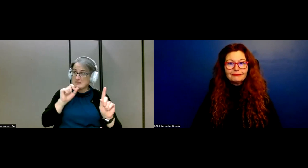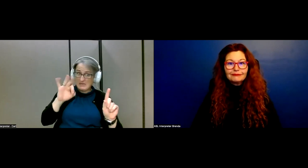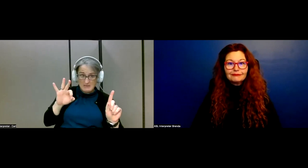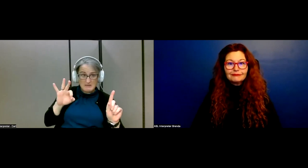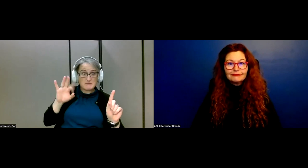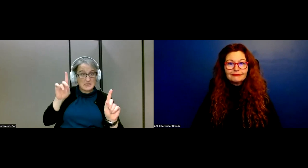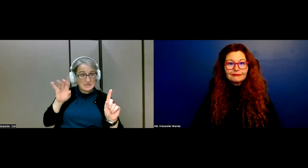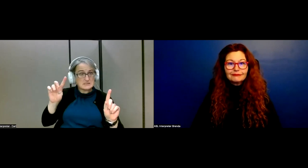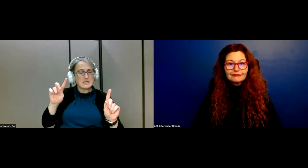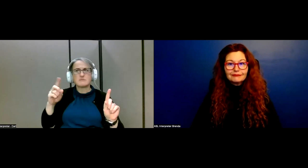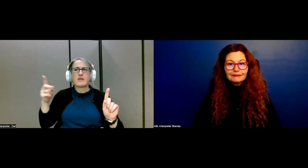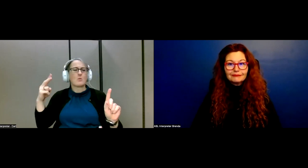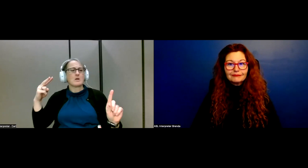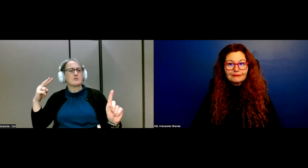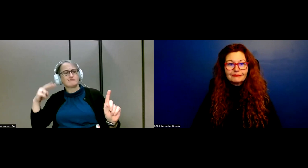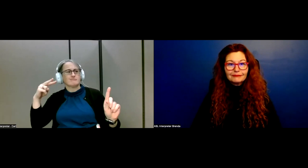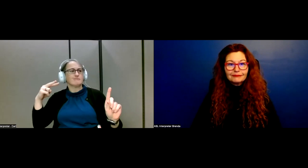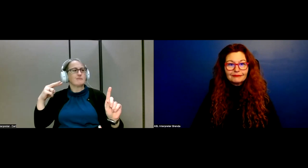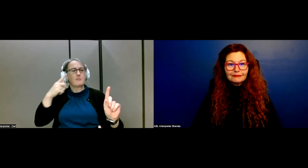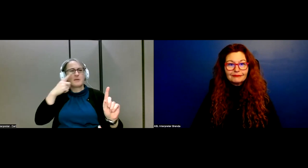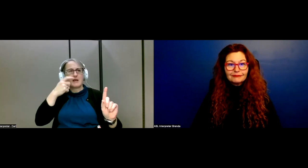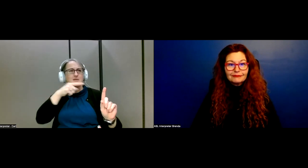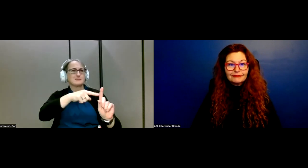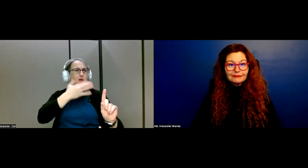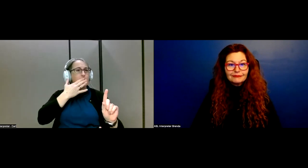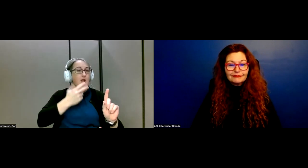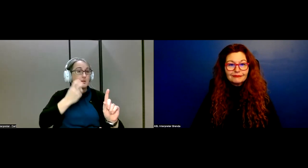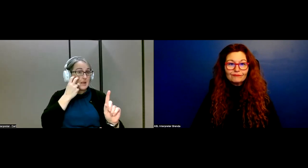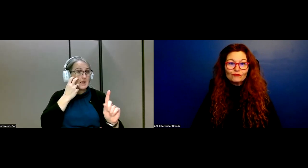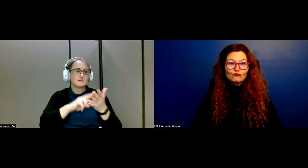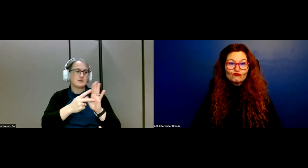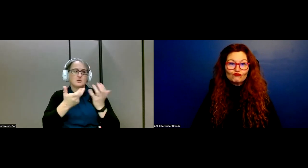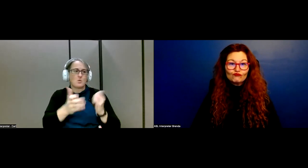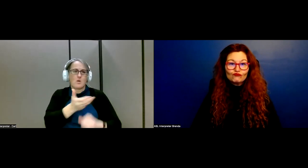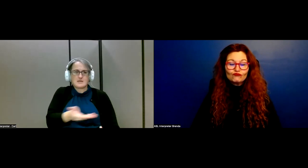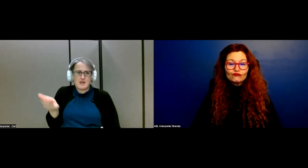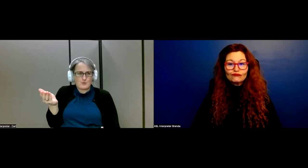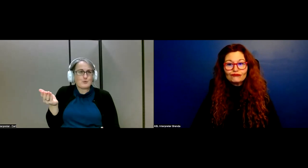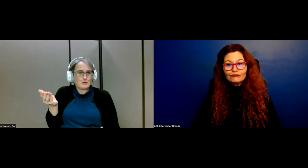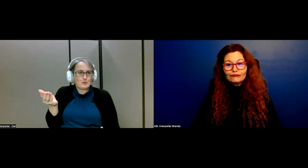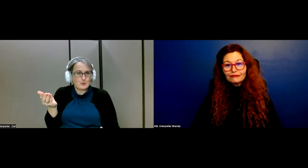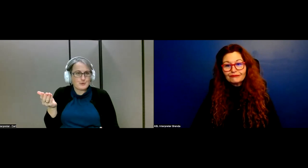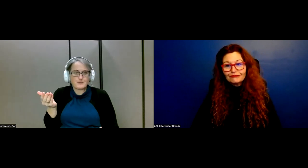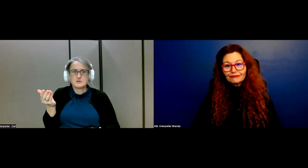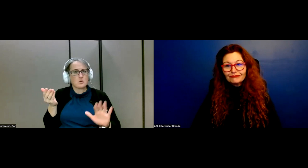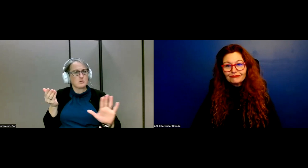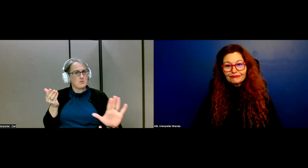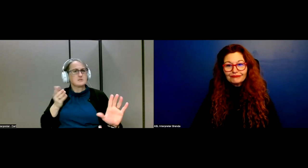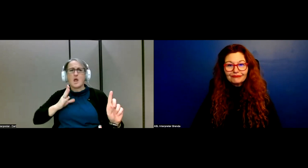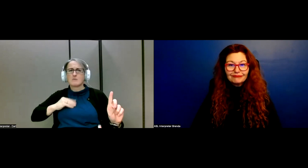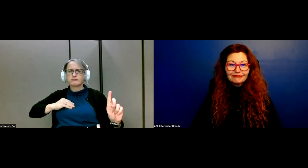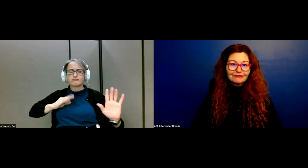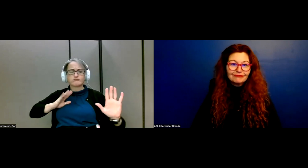a designer that is colorblind. People won't want to hire that person. And you have to honor that there are